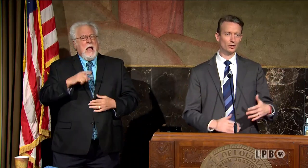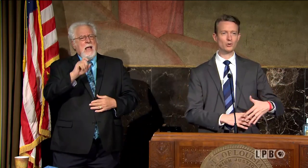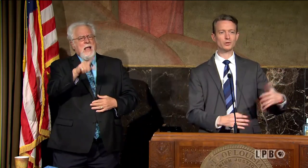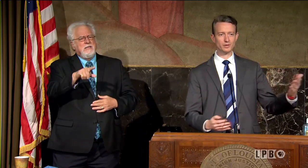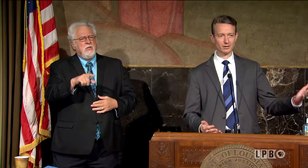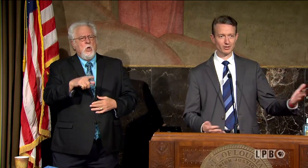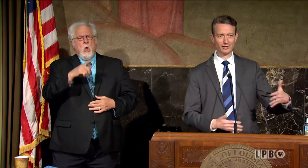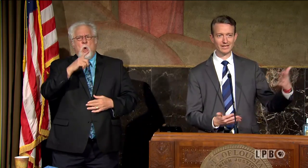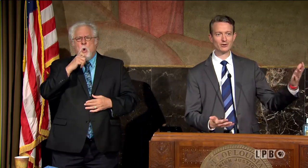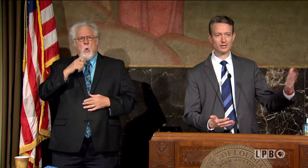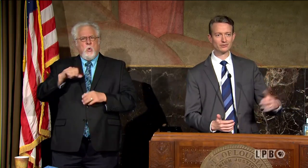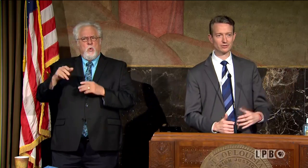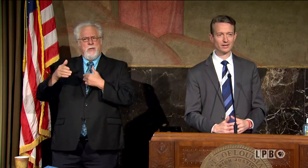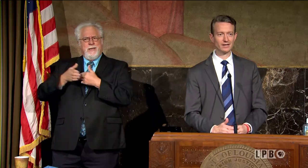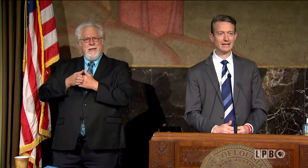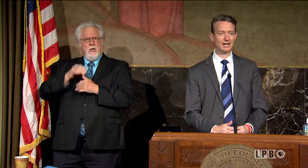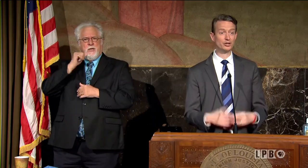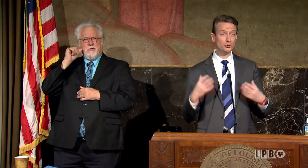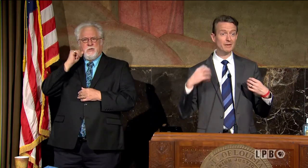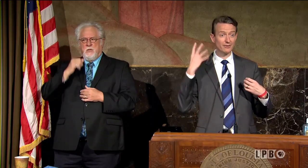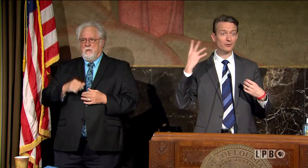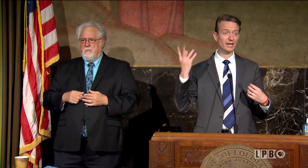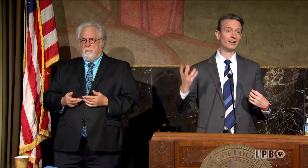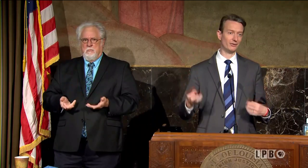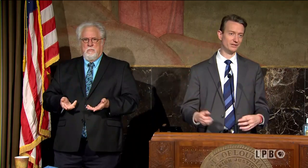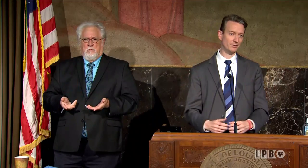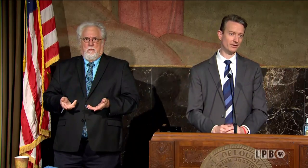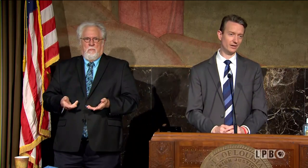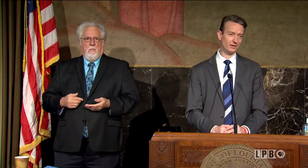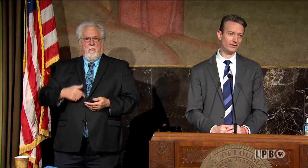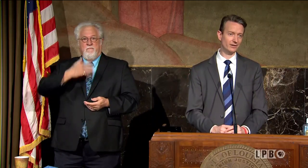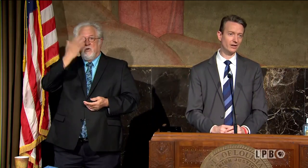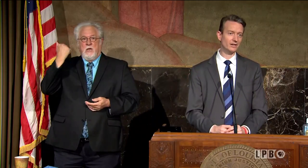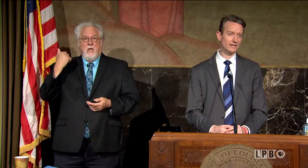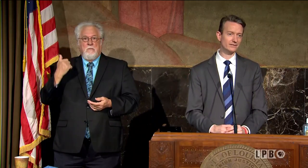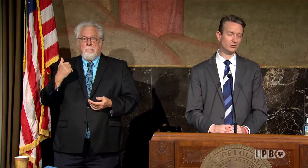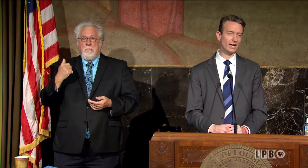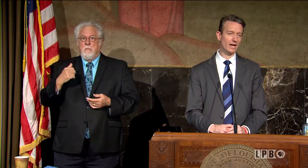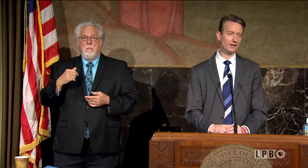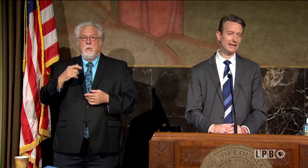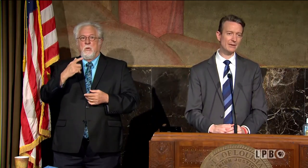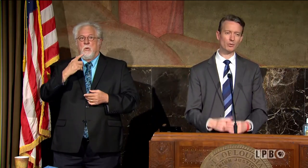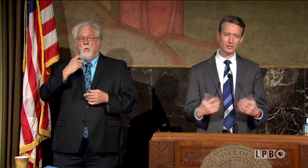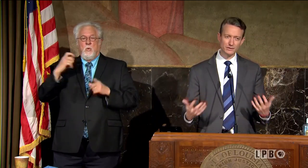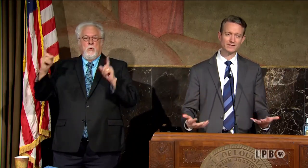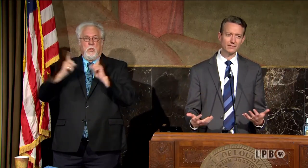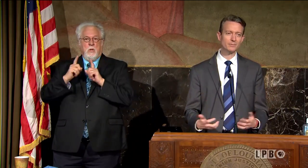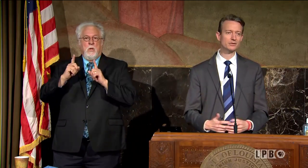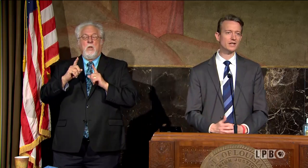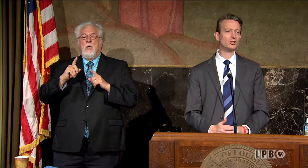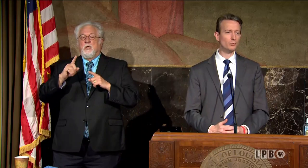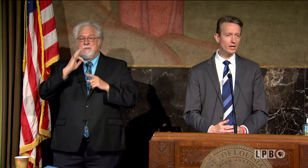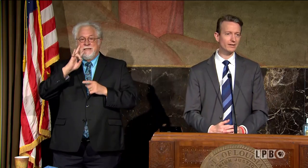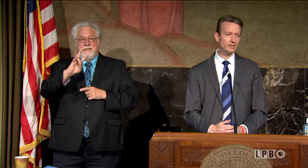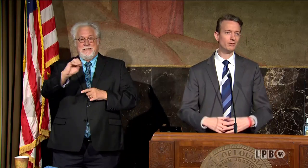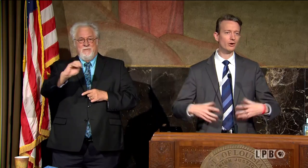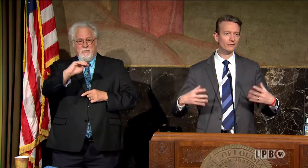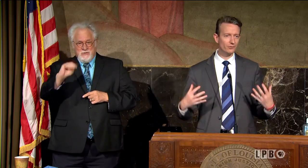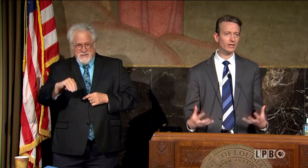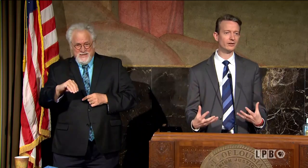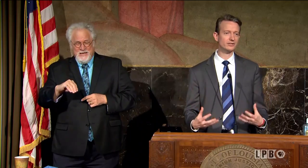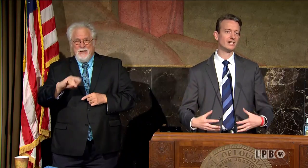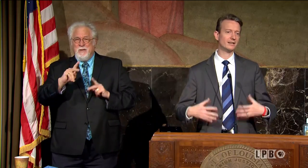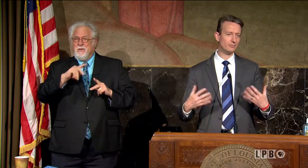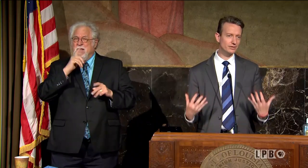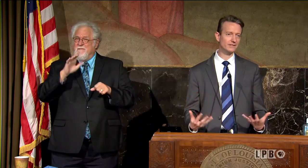you, who were you near yesterday, you may forget of some of the contacts that you had. But when you see 70%, you worry that people